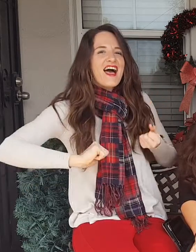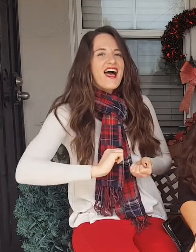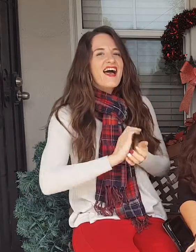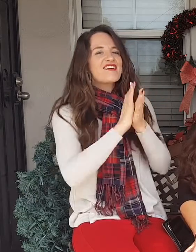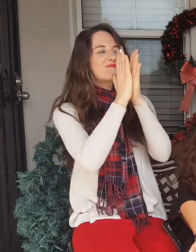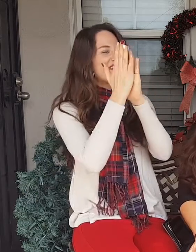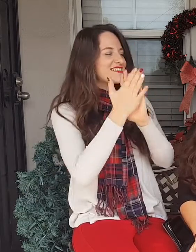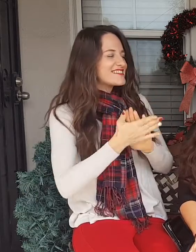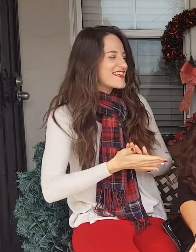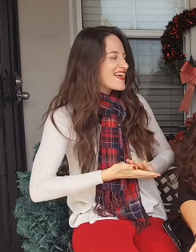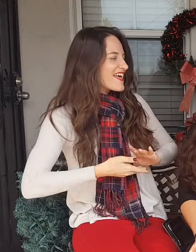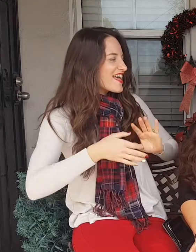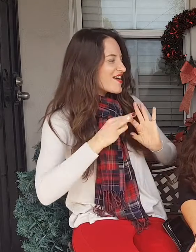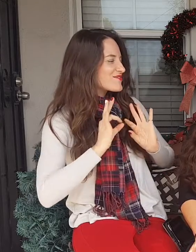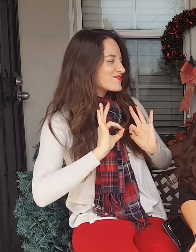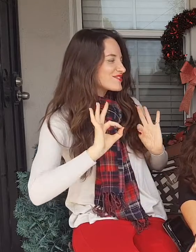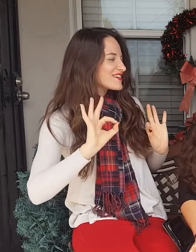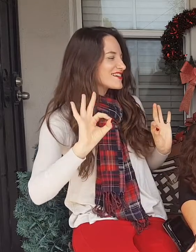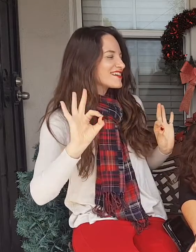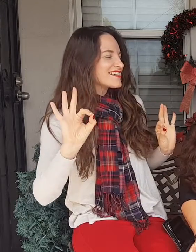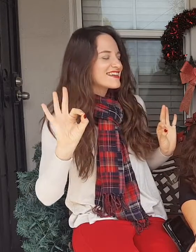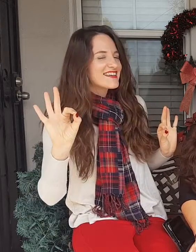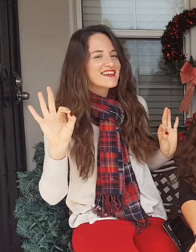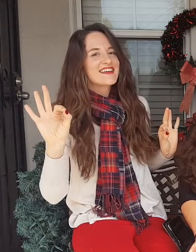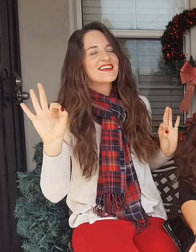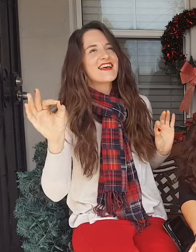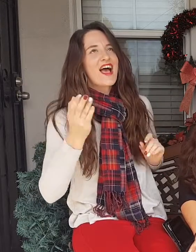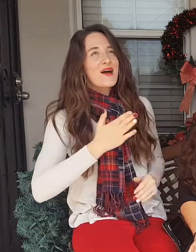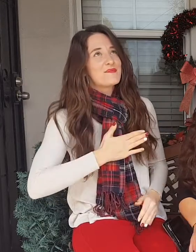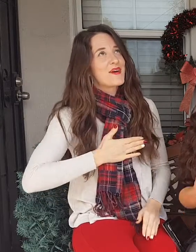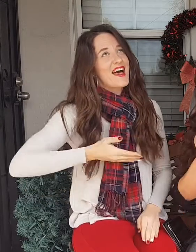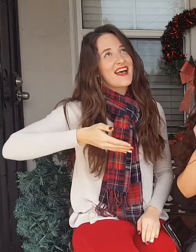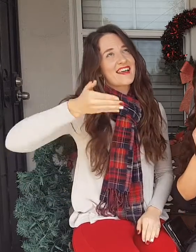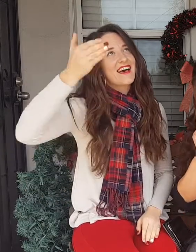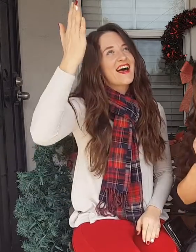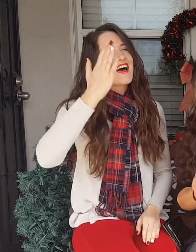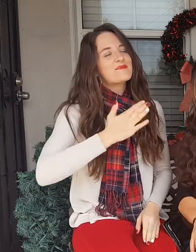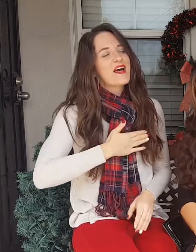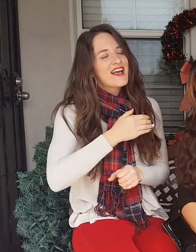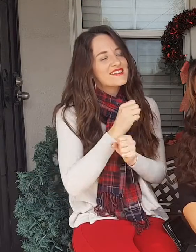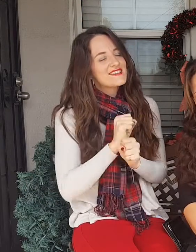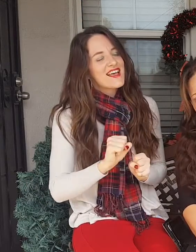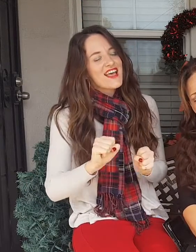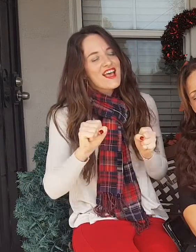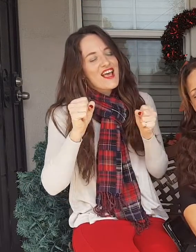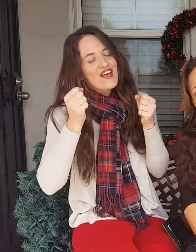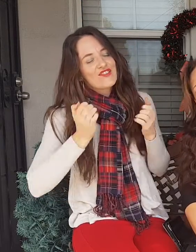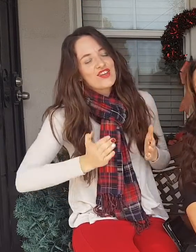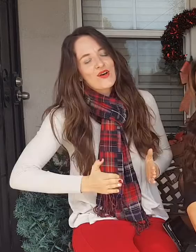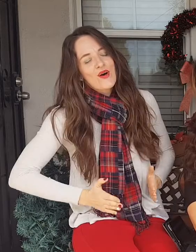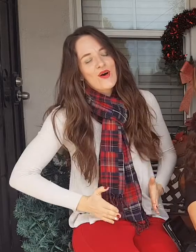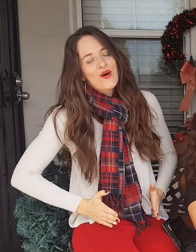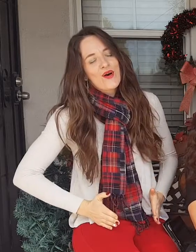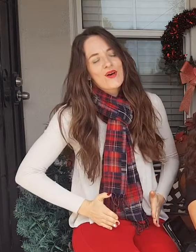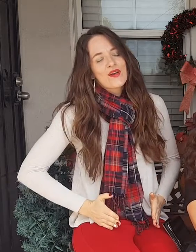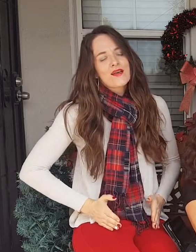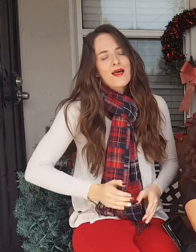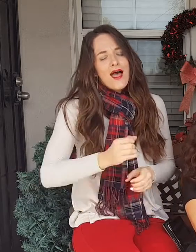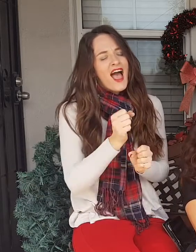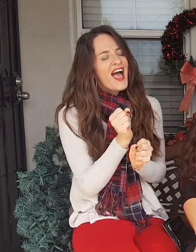gone, I've been set free. My God, my Savior